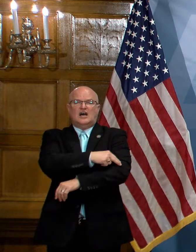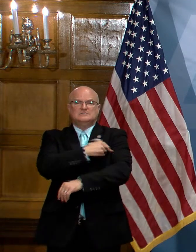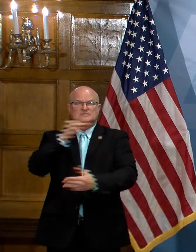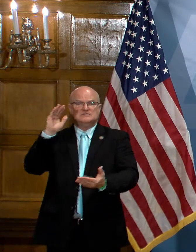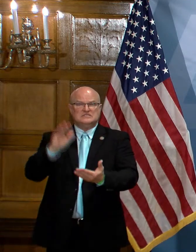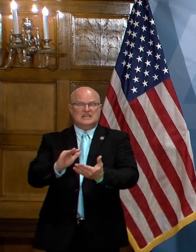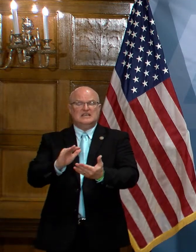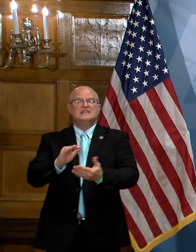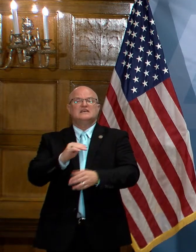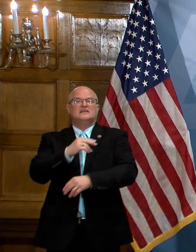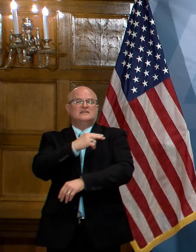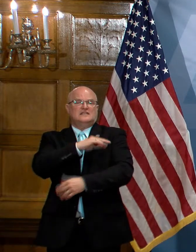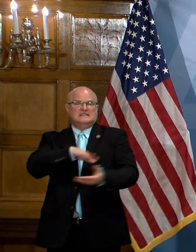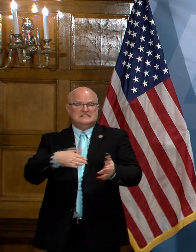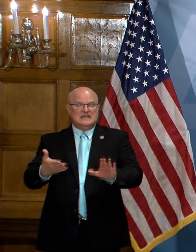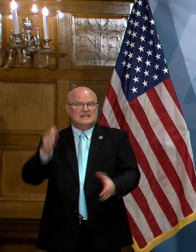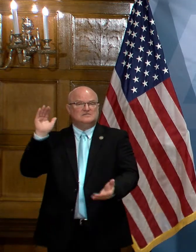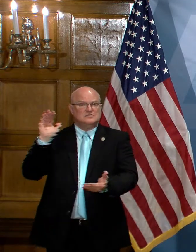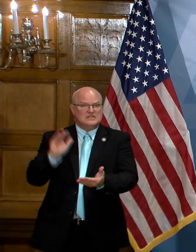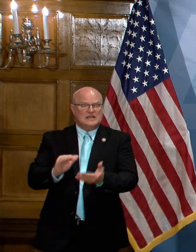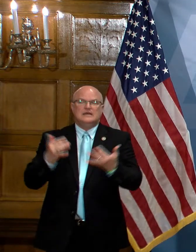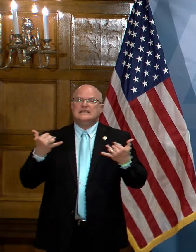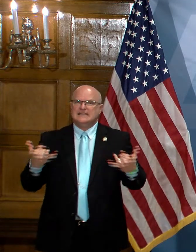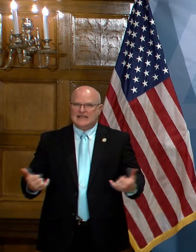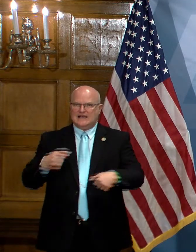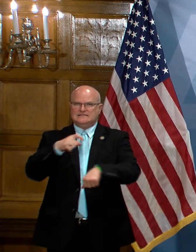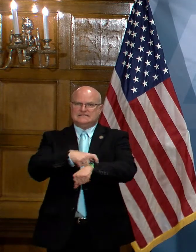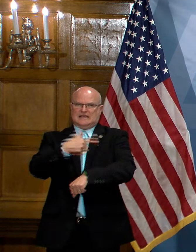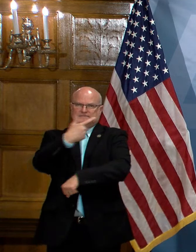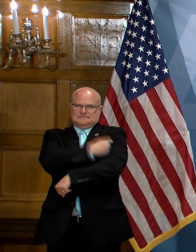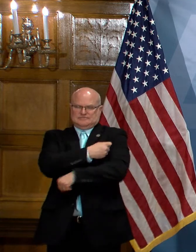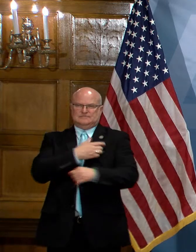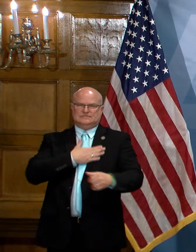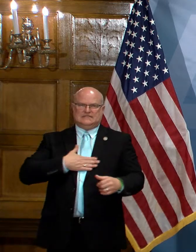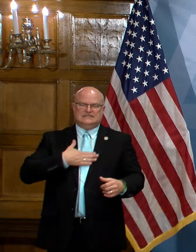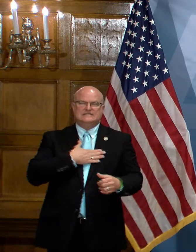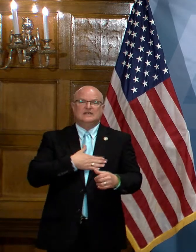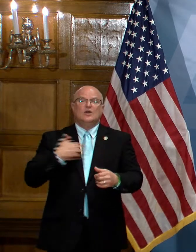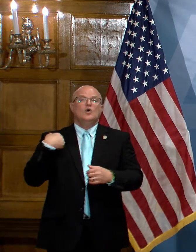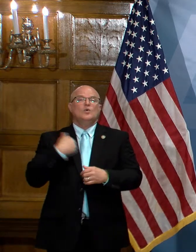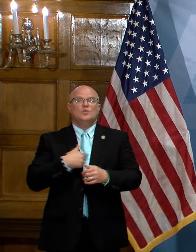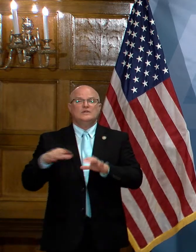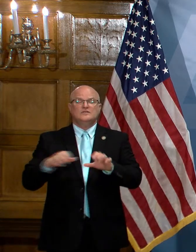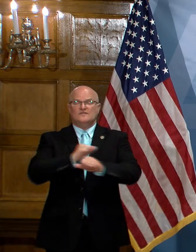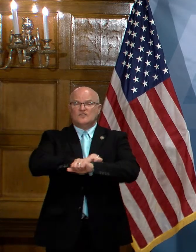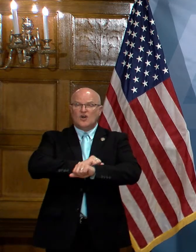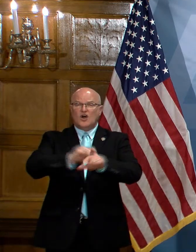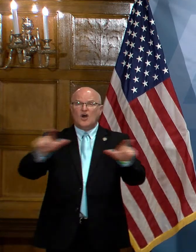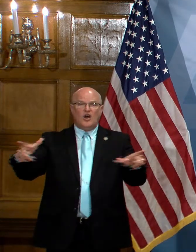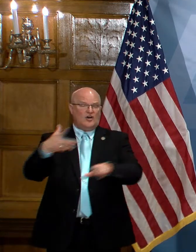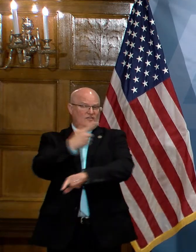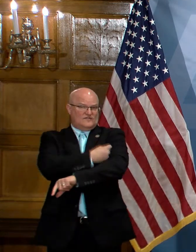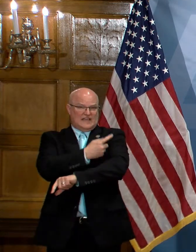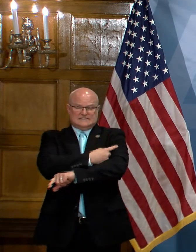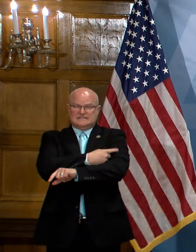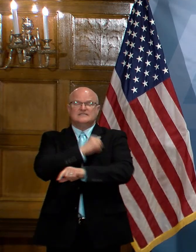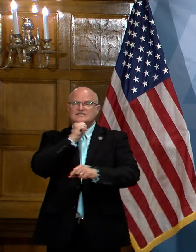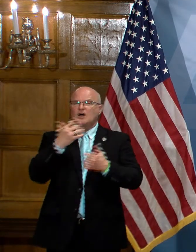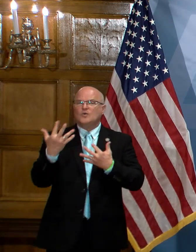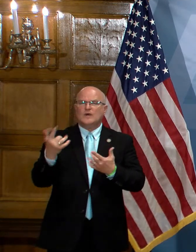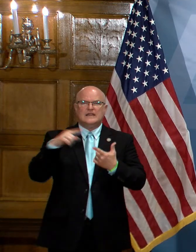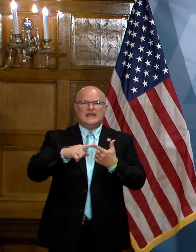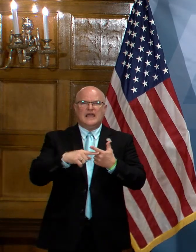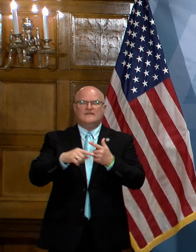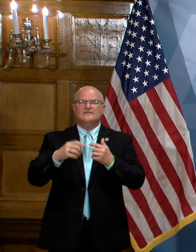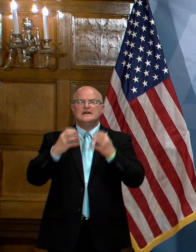less deaths. Now is the time to get immunized. Now is the time to become vaccinated. We do this for all of our vaccines. So we don't wait until